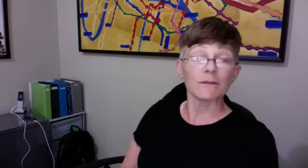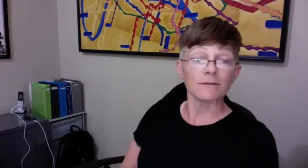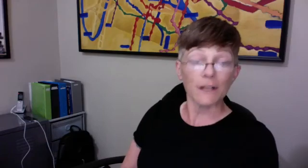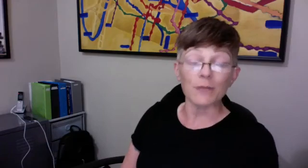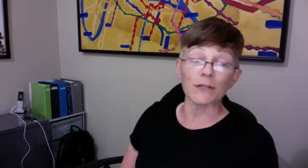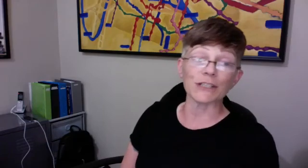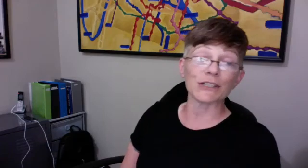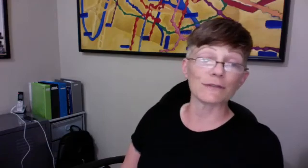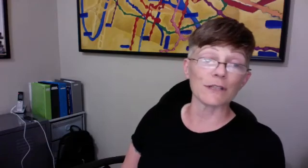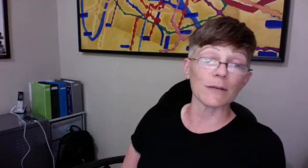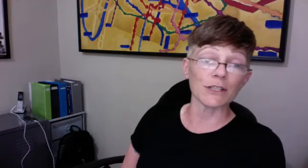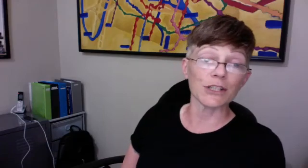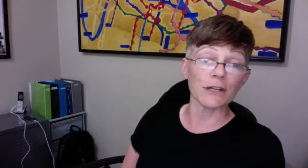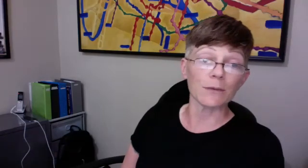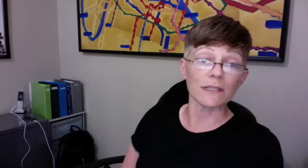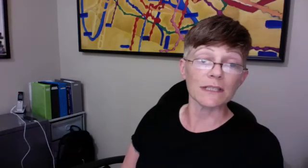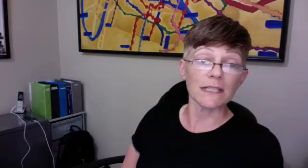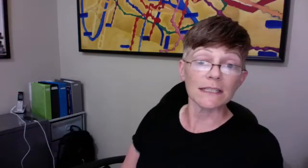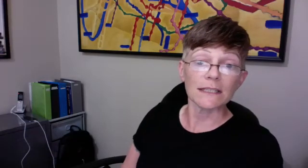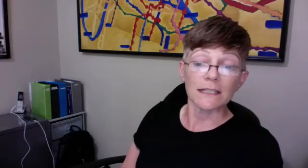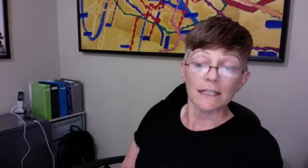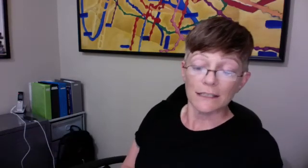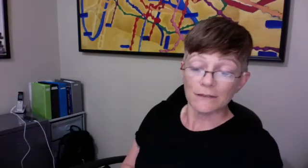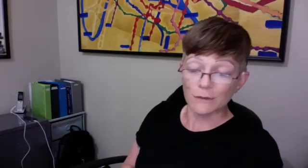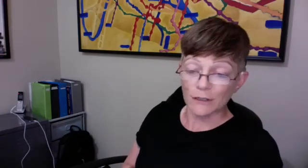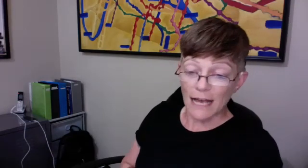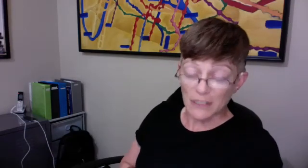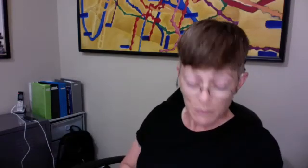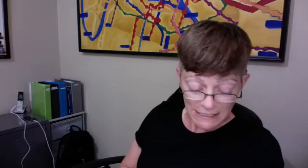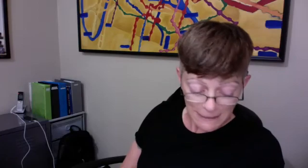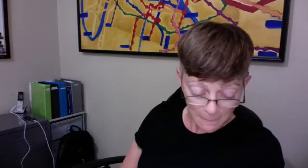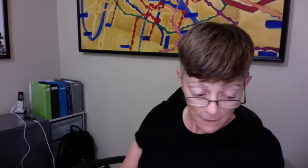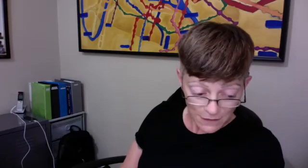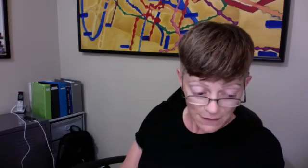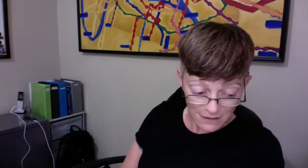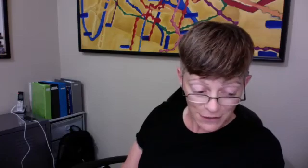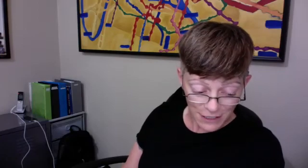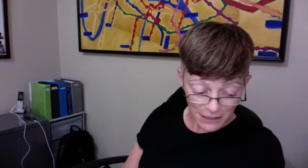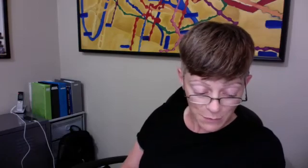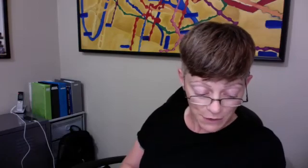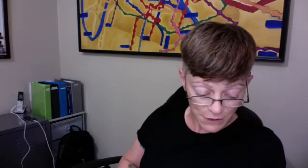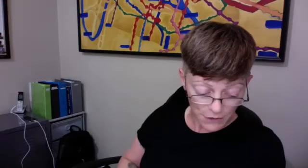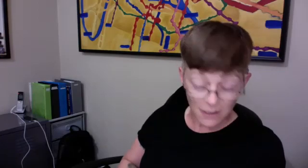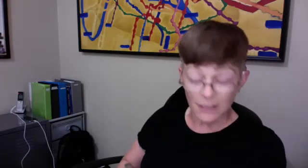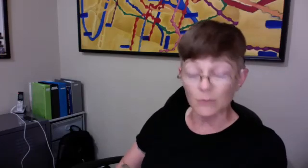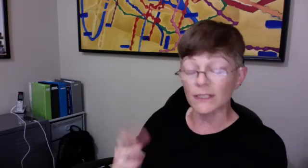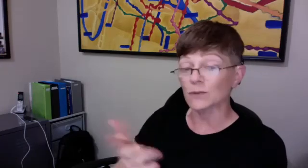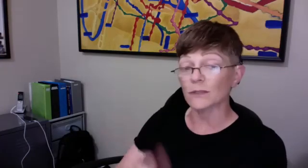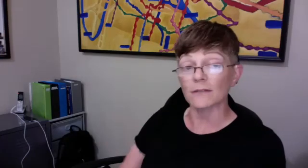very much for coming and sharing with us tonight for our last meeting of the Saturday Night Speaker Series. I could relate to a lot of what you